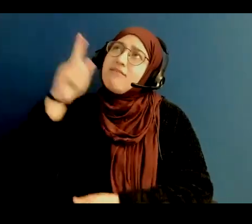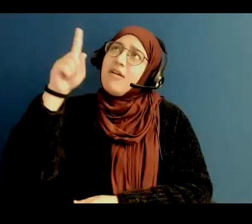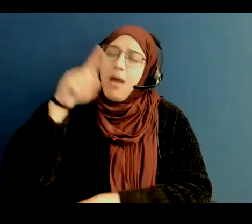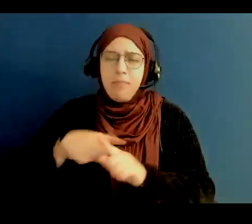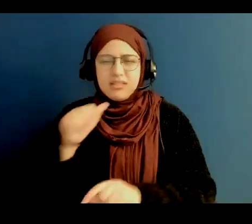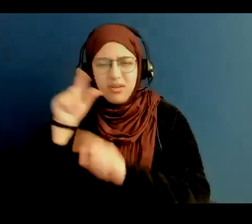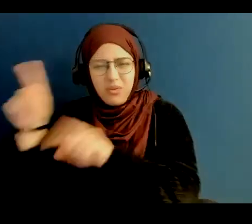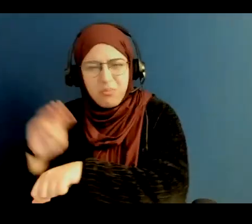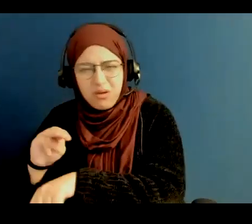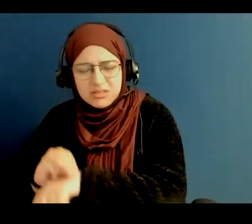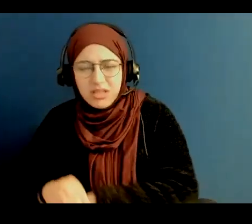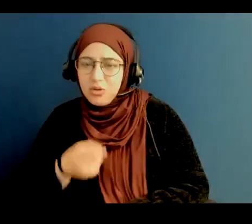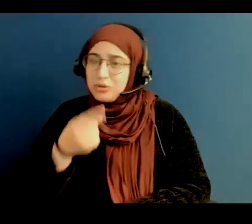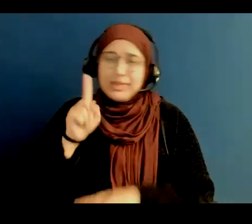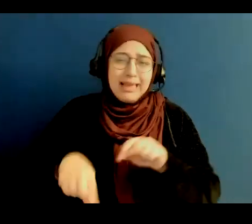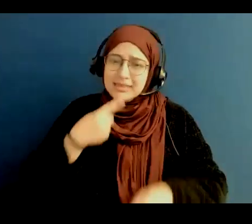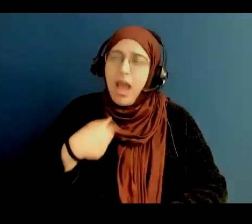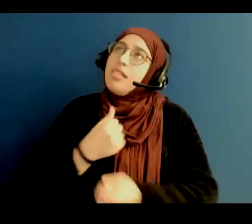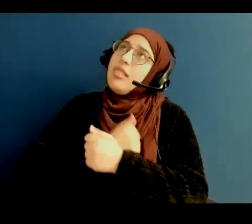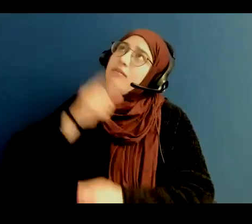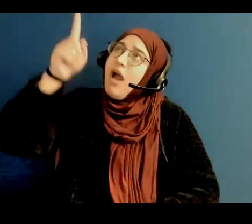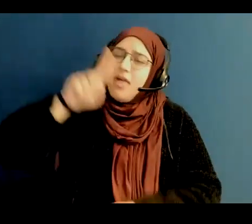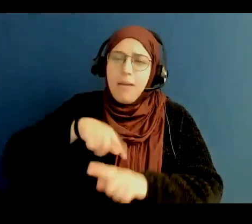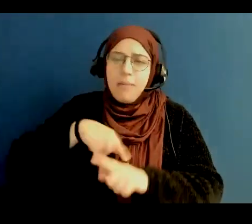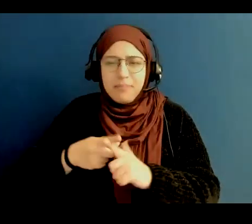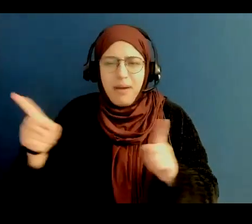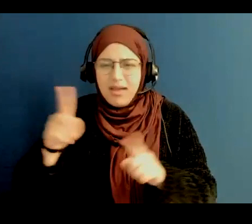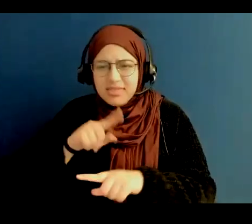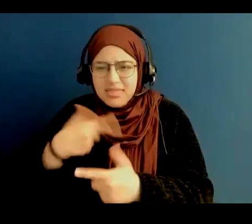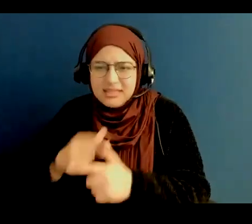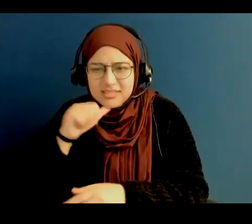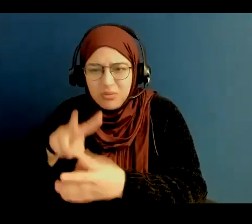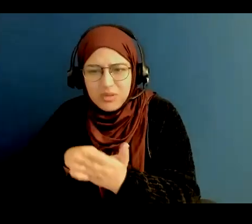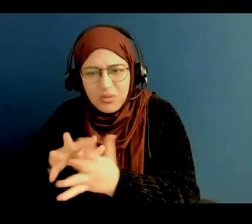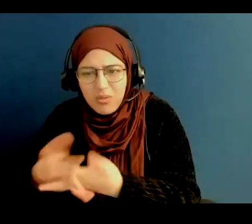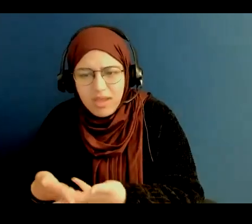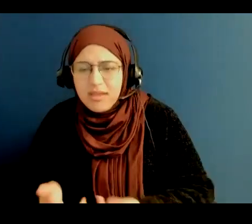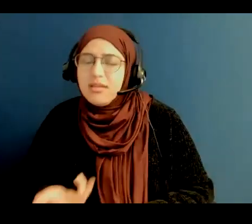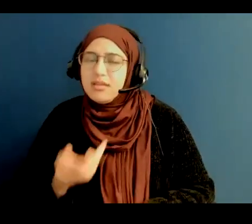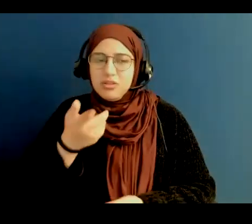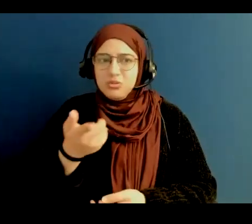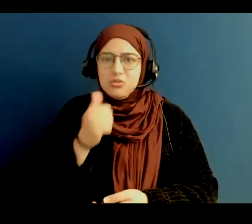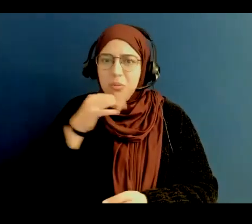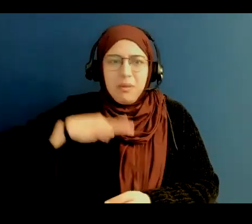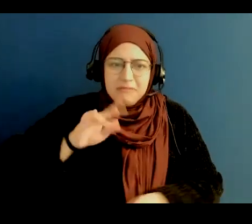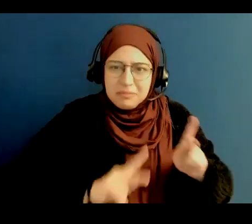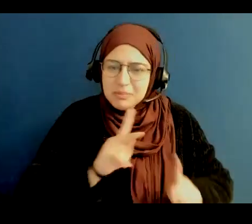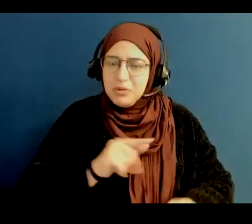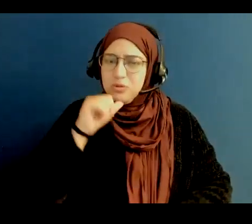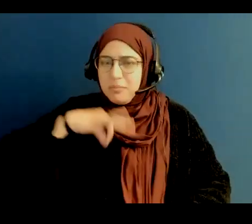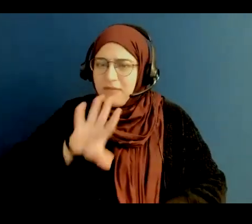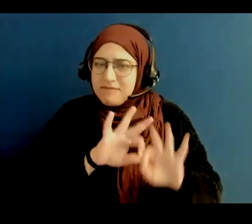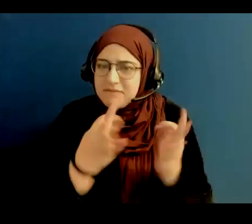don't spend time with your family, with your parents, and you don't go and benefit people, and you waste your time too much